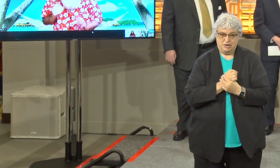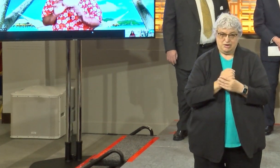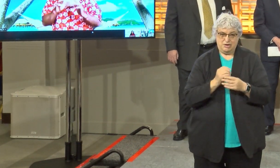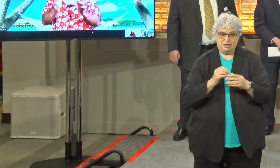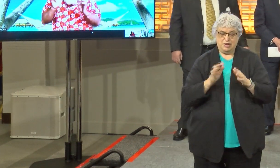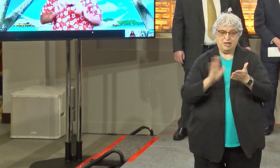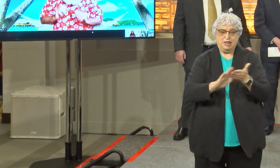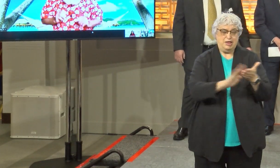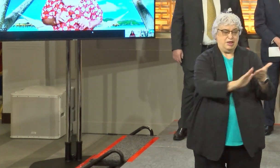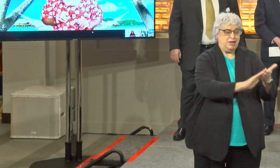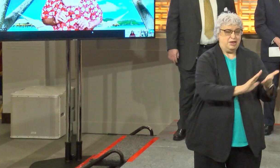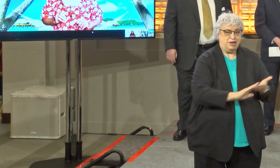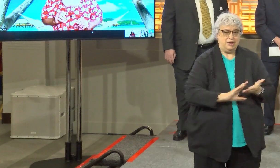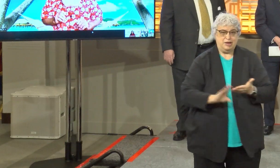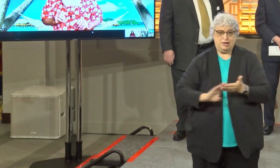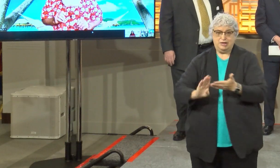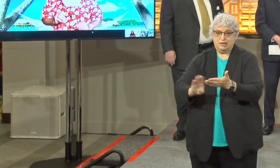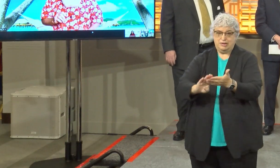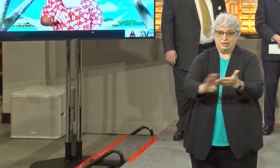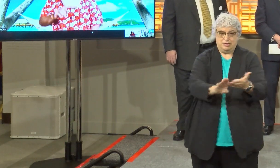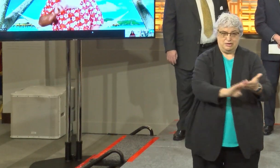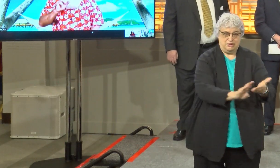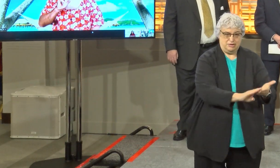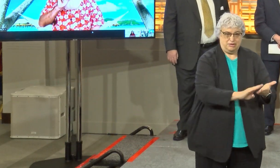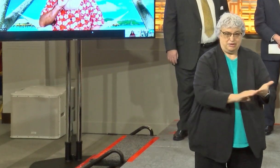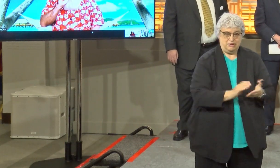Sanitize whenever you get a chance, Mayor.